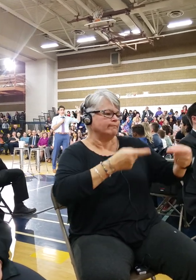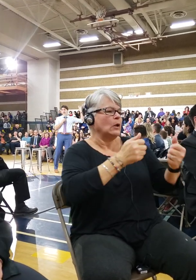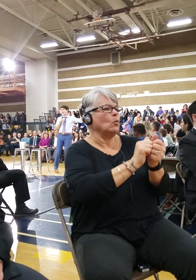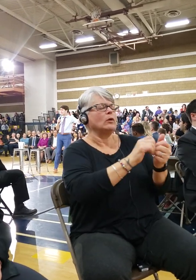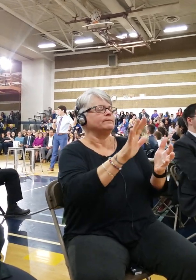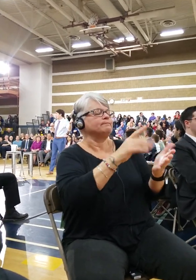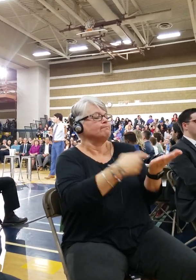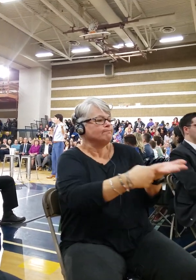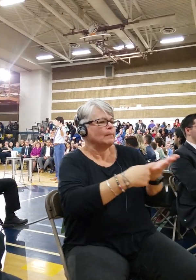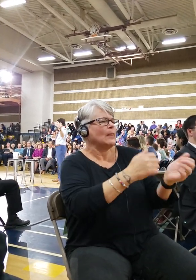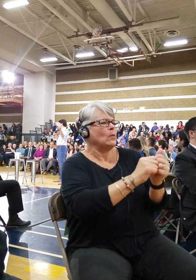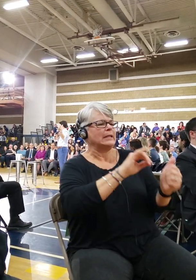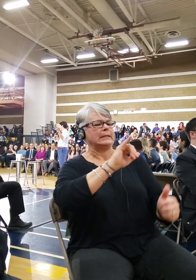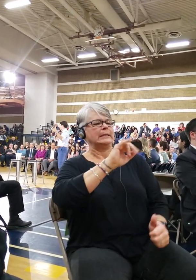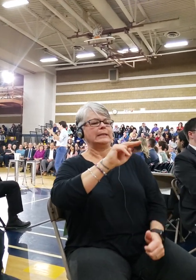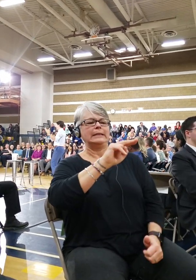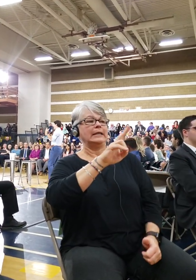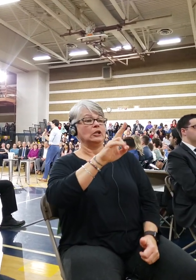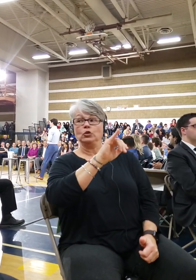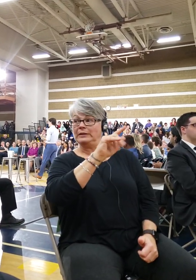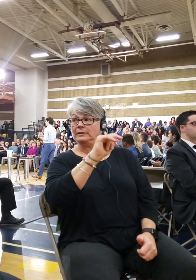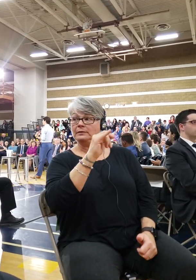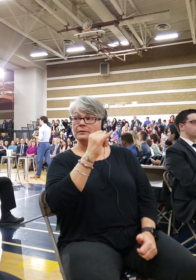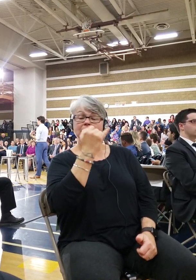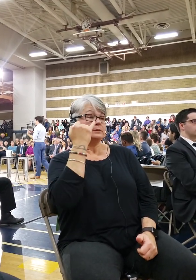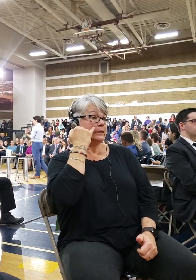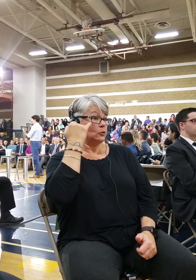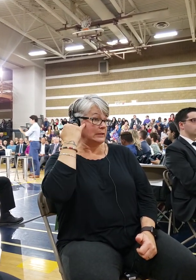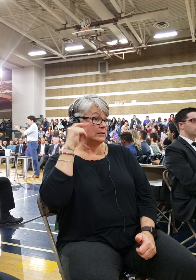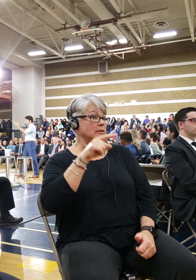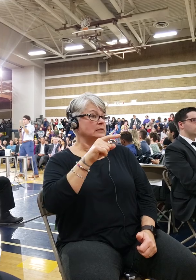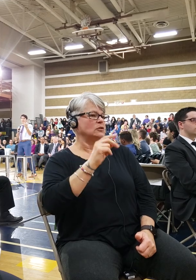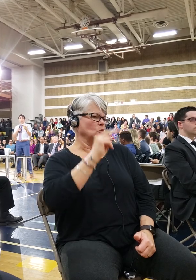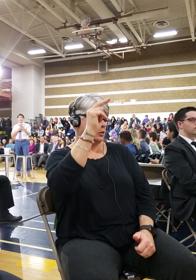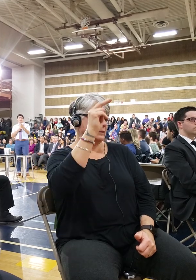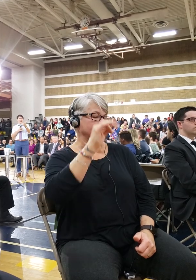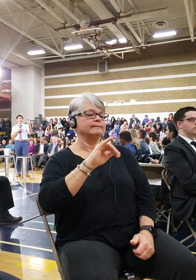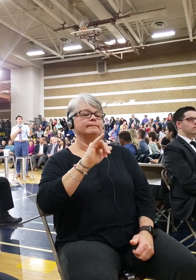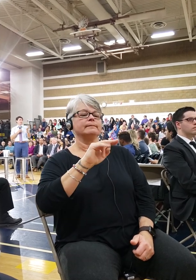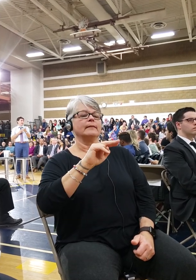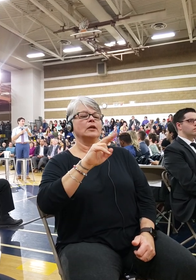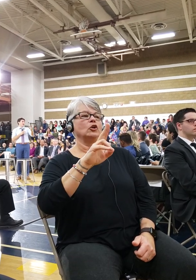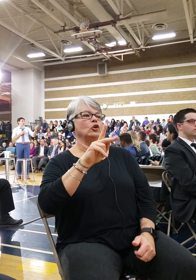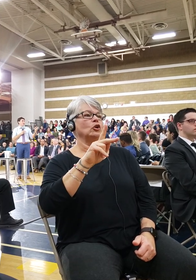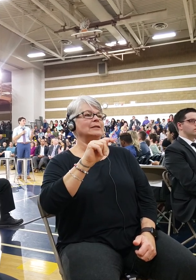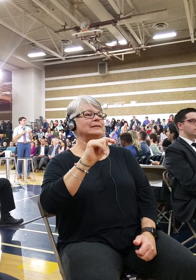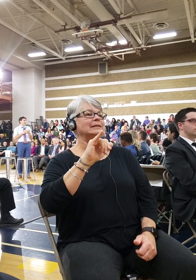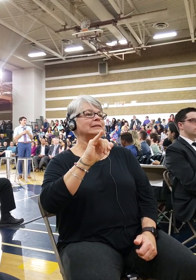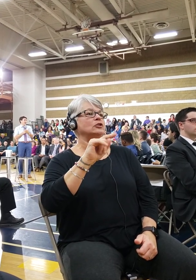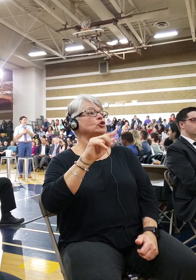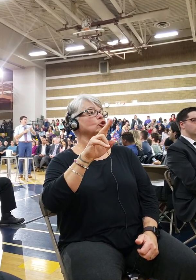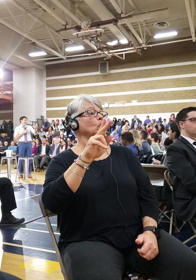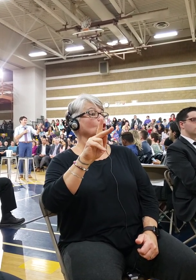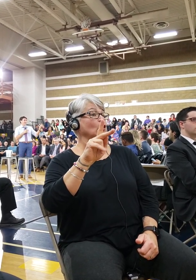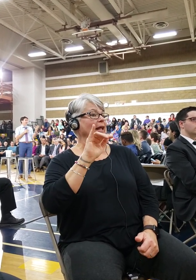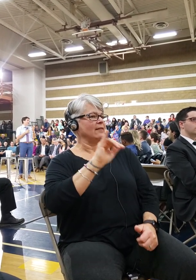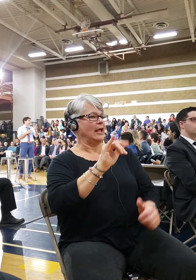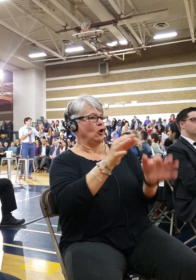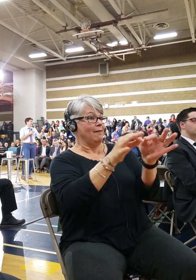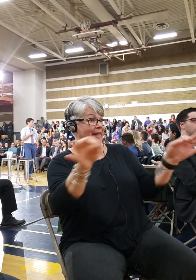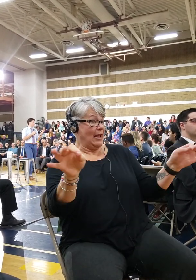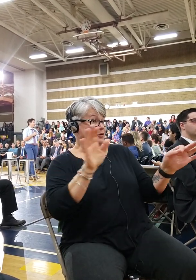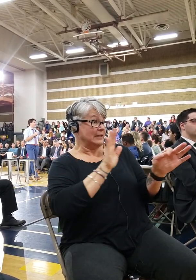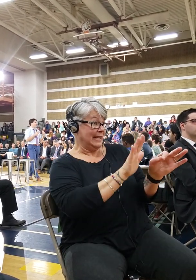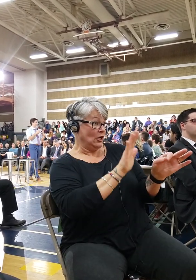Inuit in the north because Inuktitut is a language that they use at a